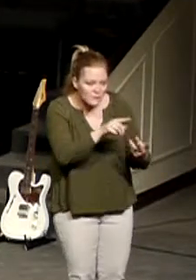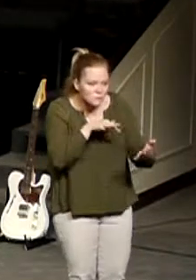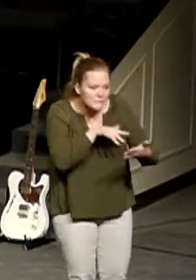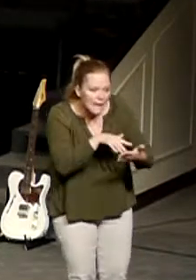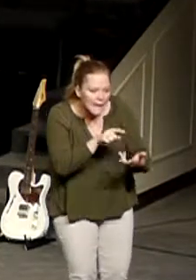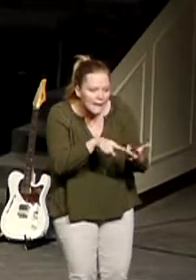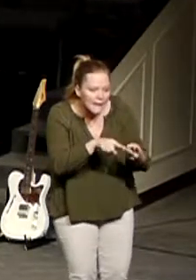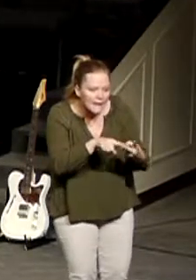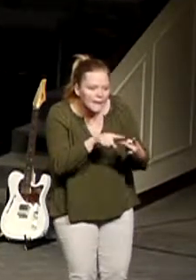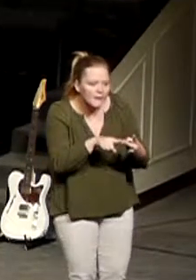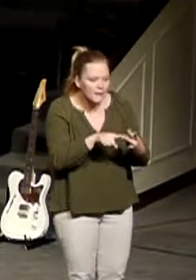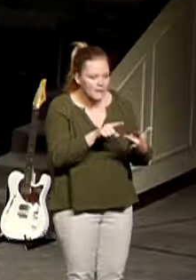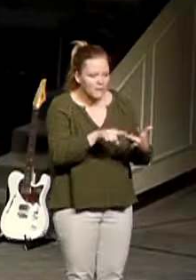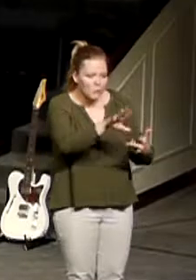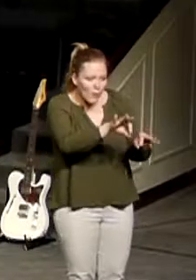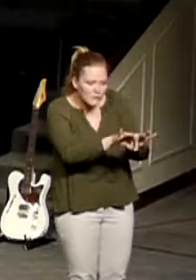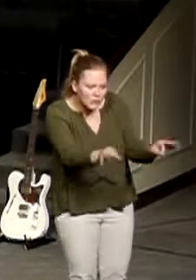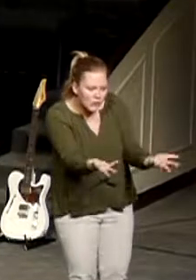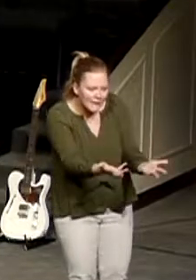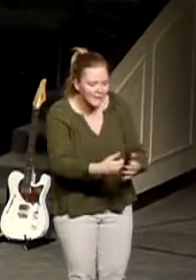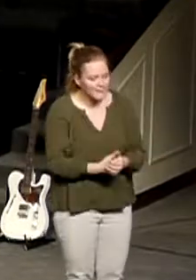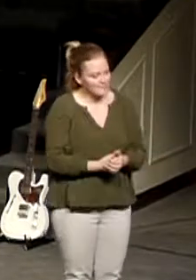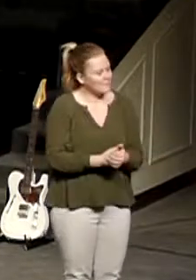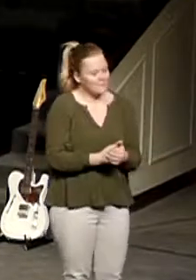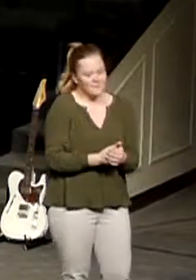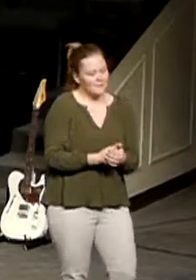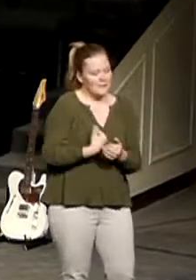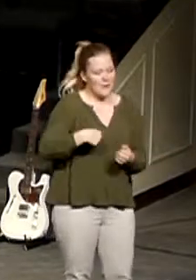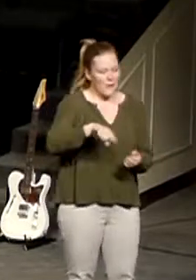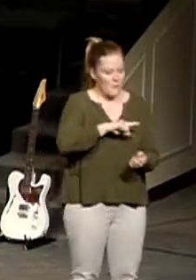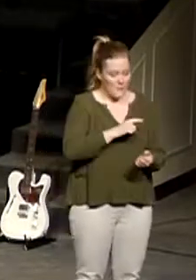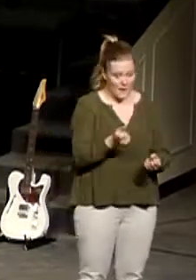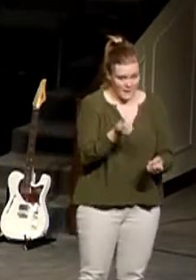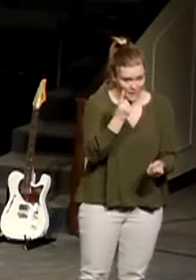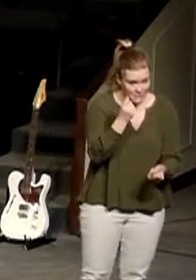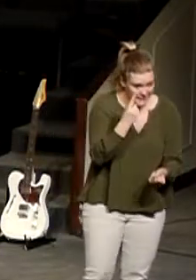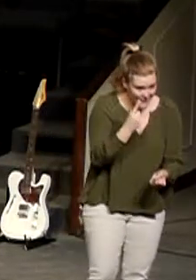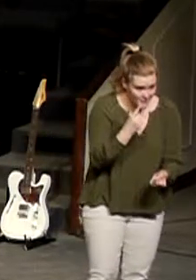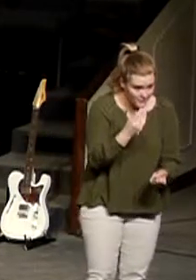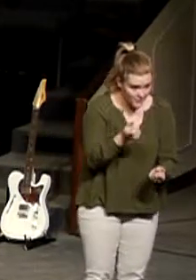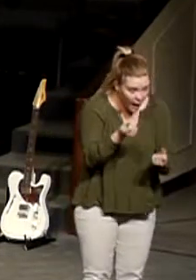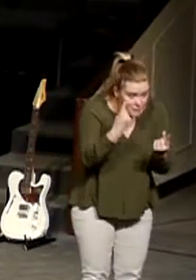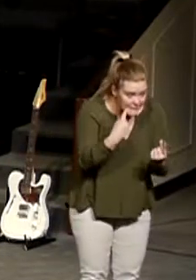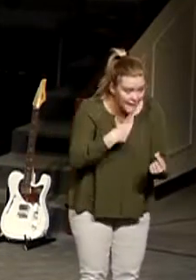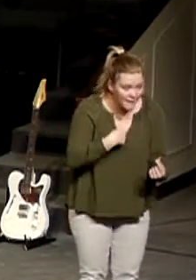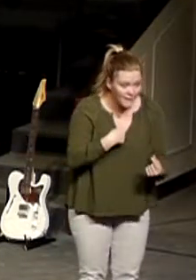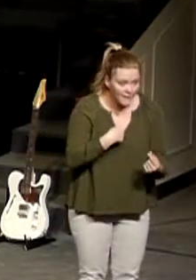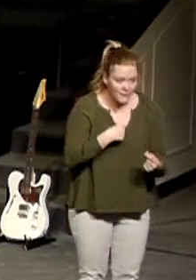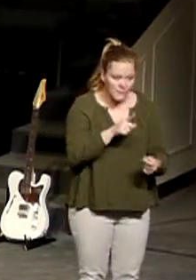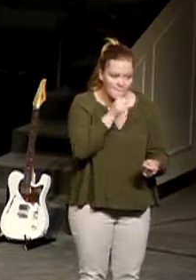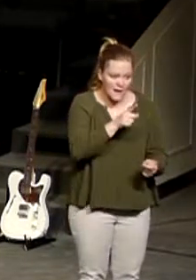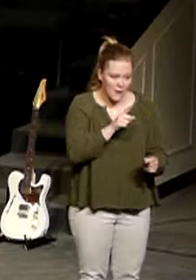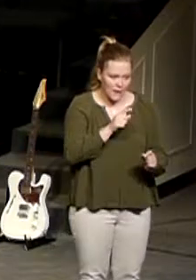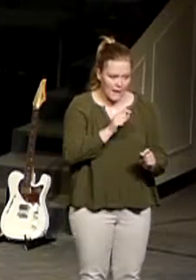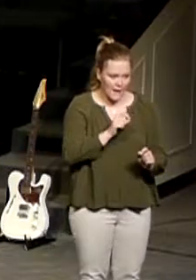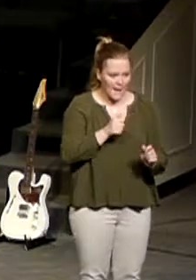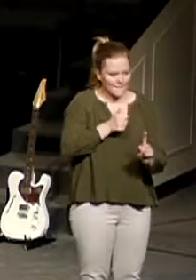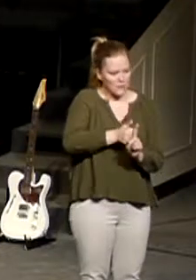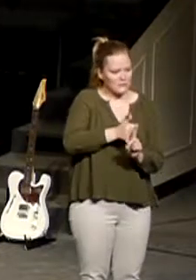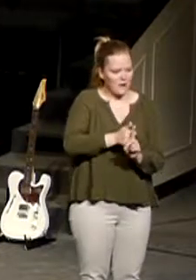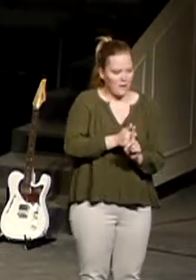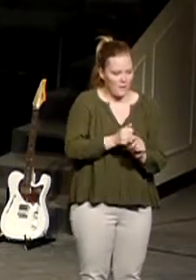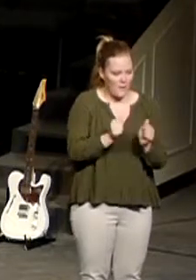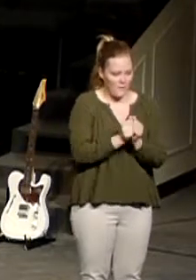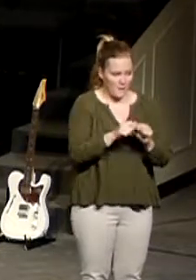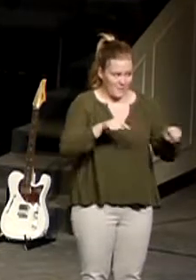study? What is your degree? And folks, we put on these robes. Are you with me? Hold on now. I'm getting very personal with the academics